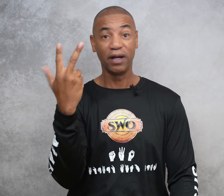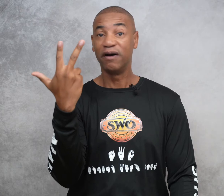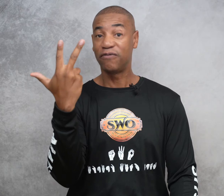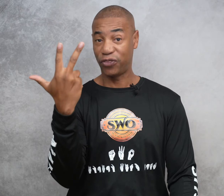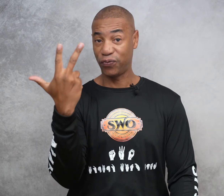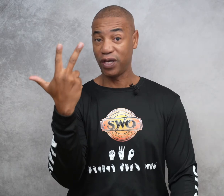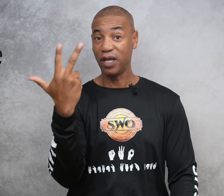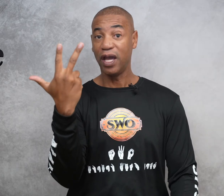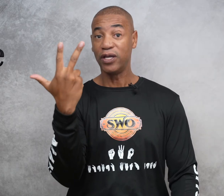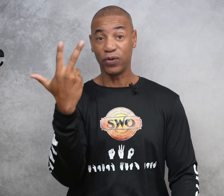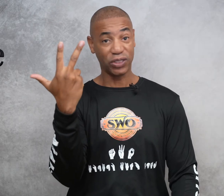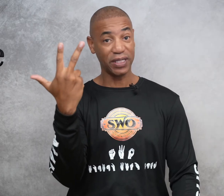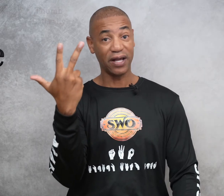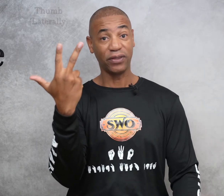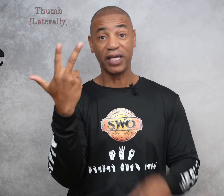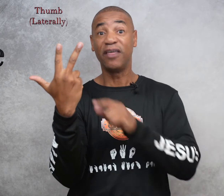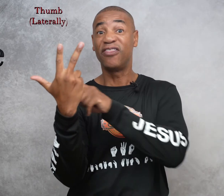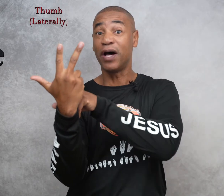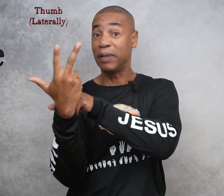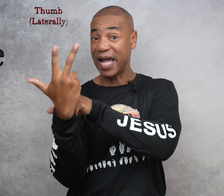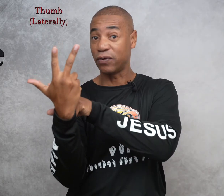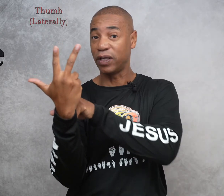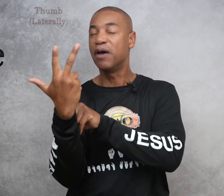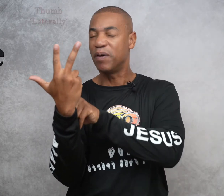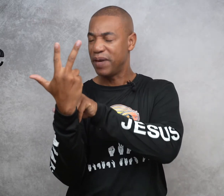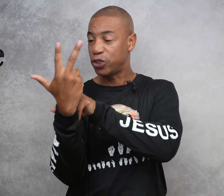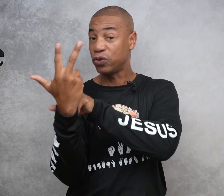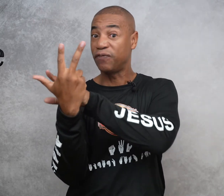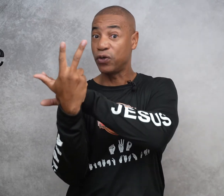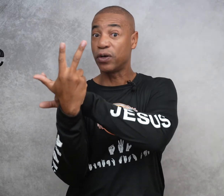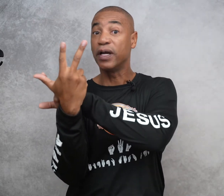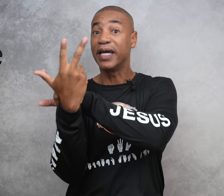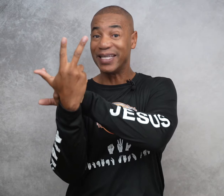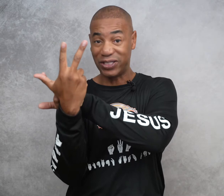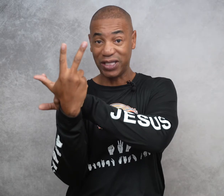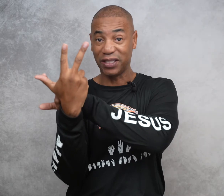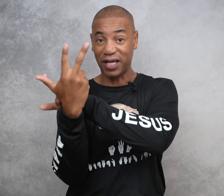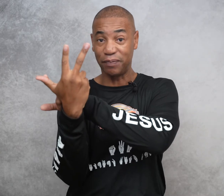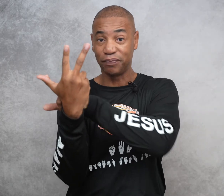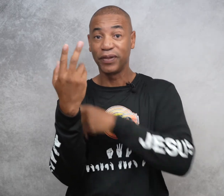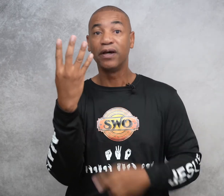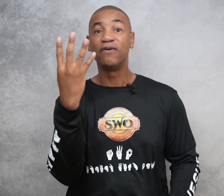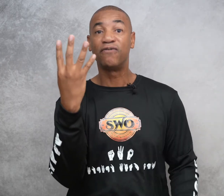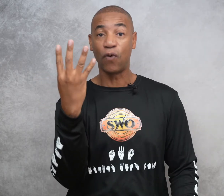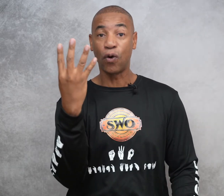For 3, you extend out the thumb laterally, but make sure the viewer can see the thumb. 4,